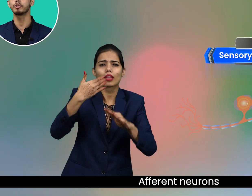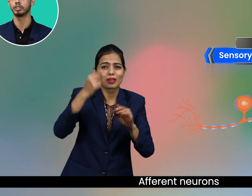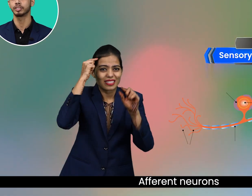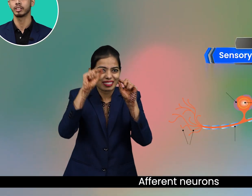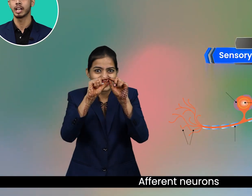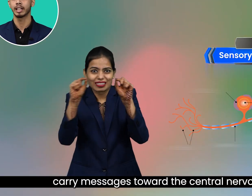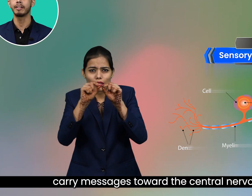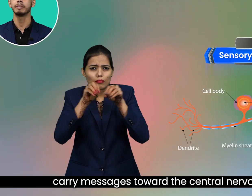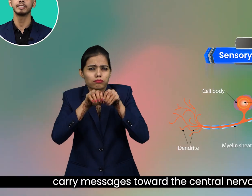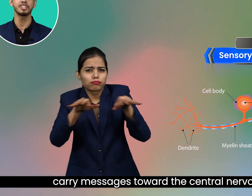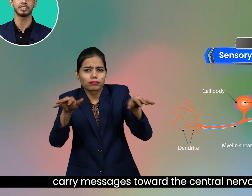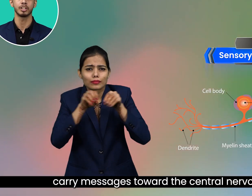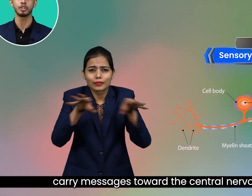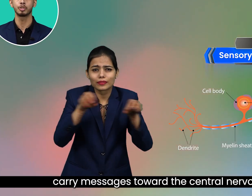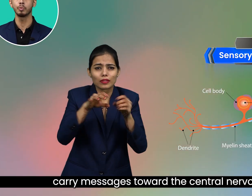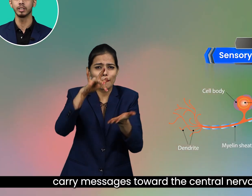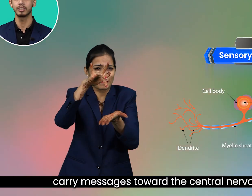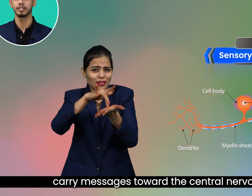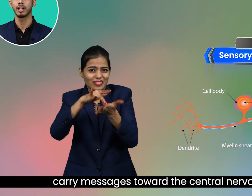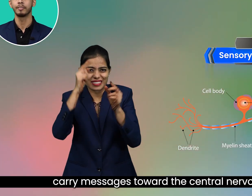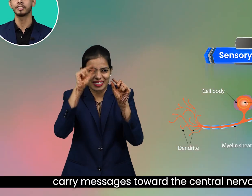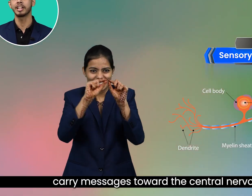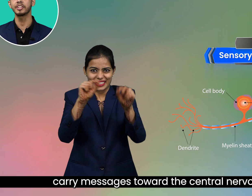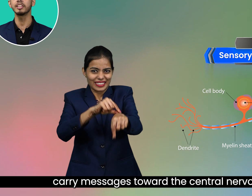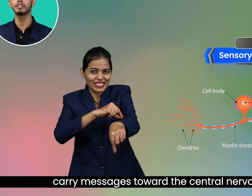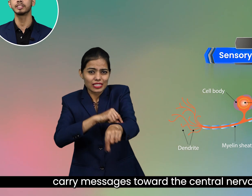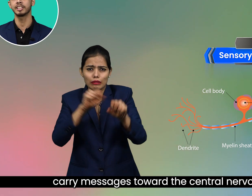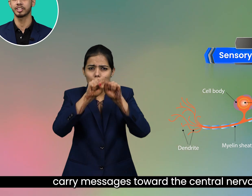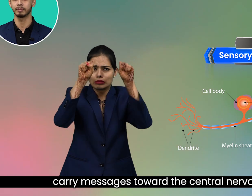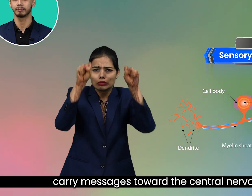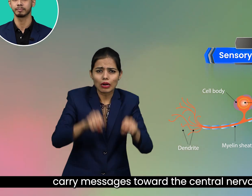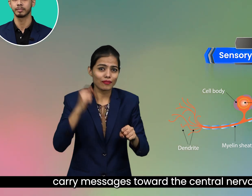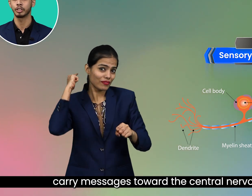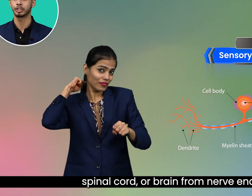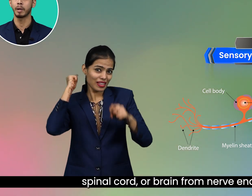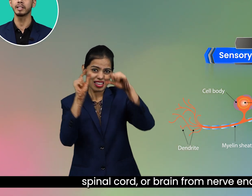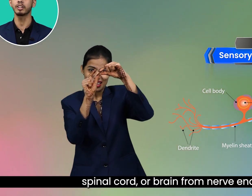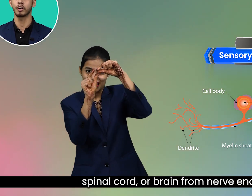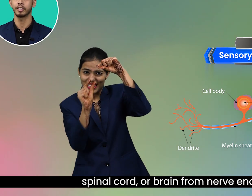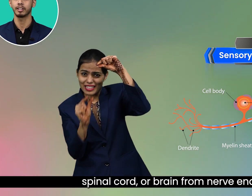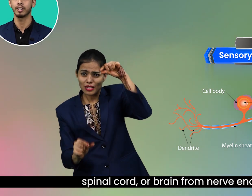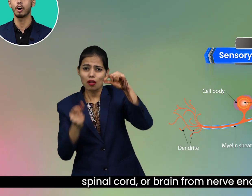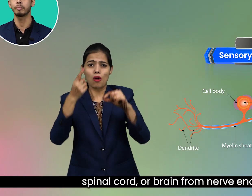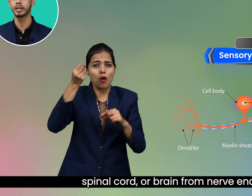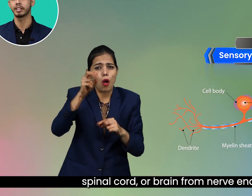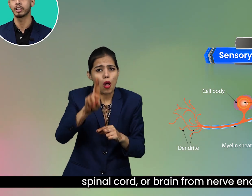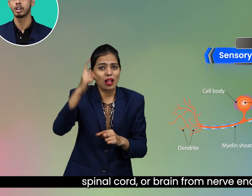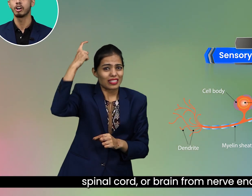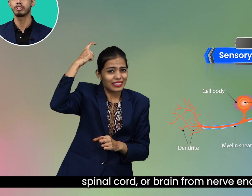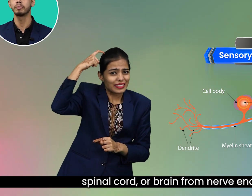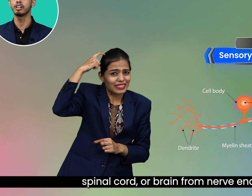Afferent neurons carry messages toward the central nervous system, spinal cord, or